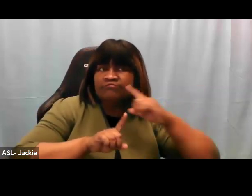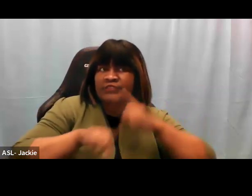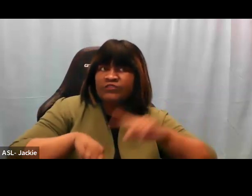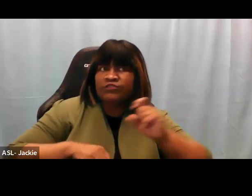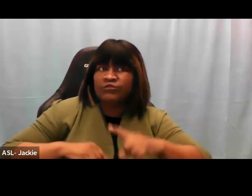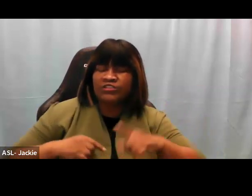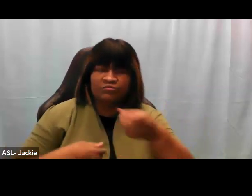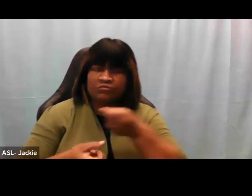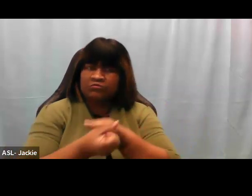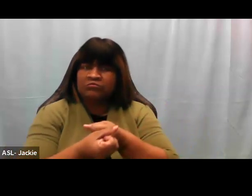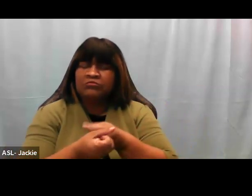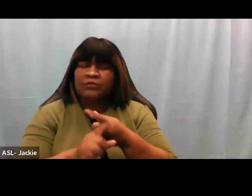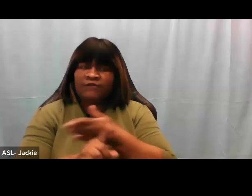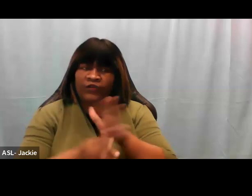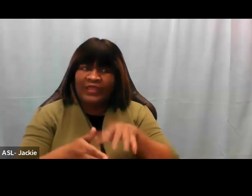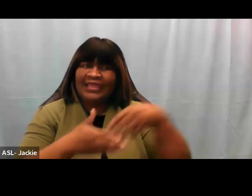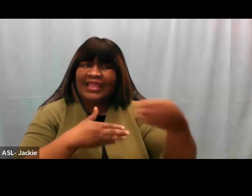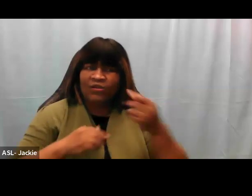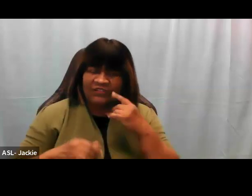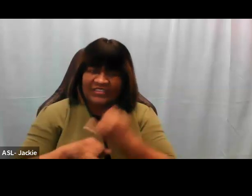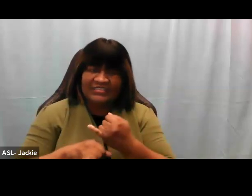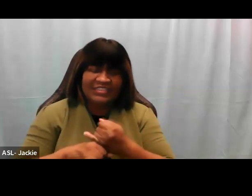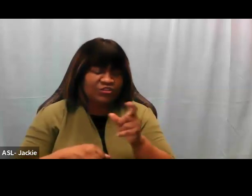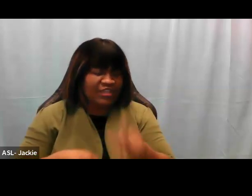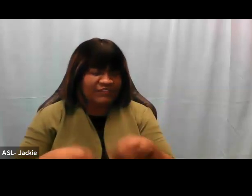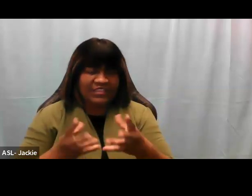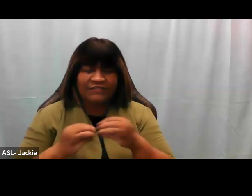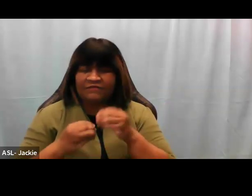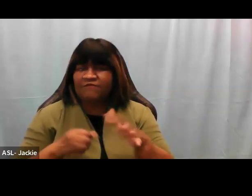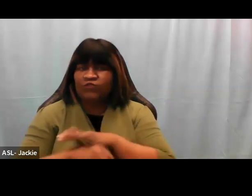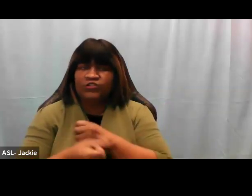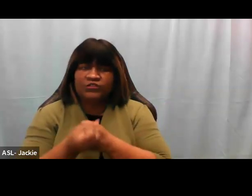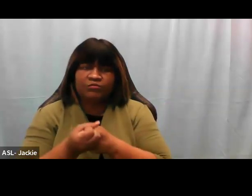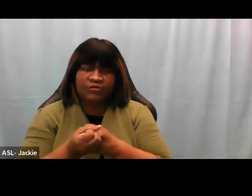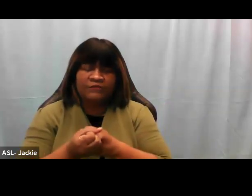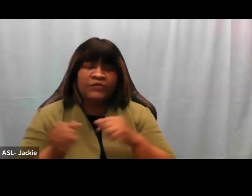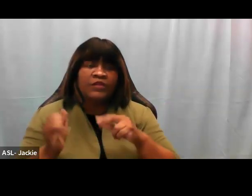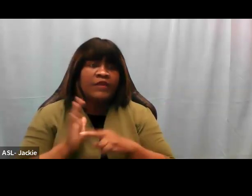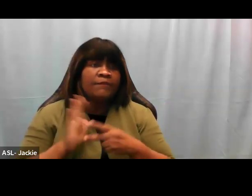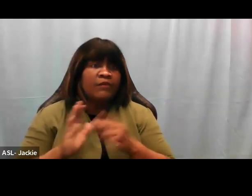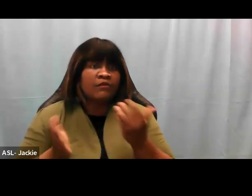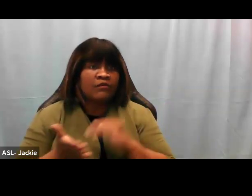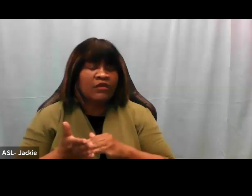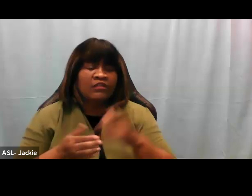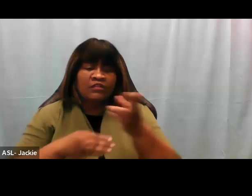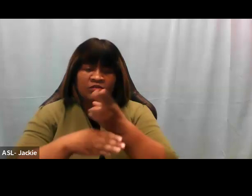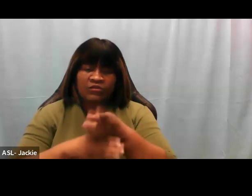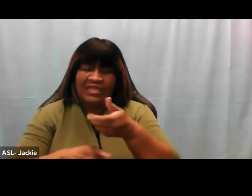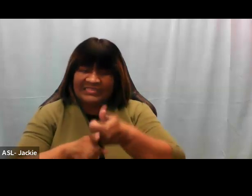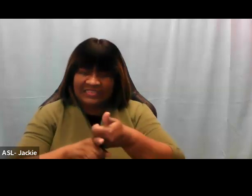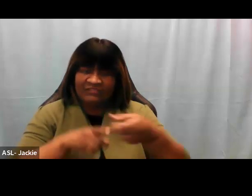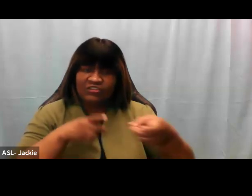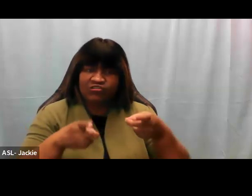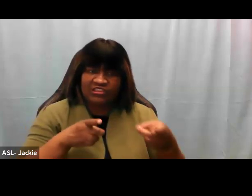supported before they get out of an institutional setting. And it's a combination, again, of utilizing